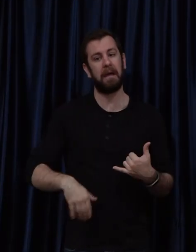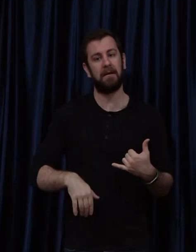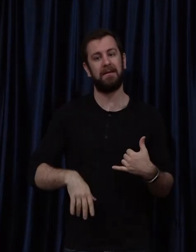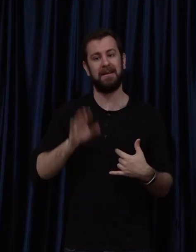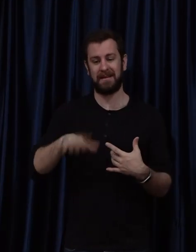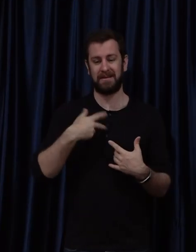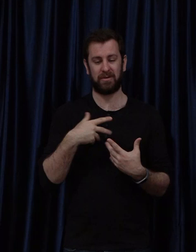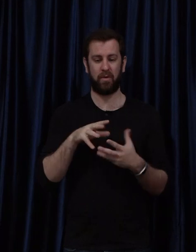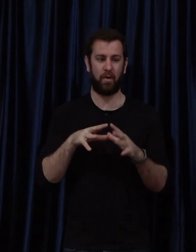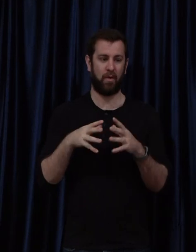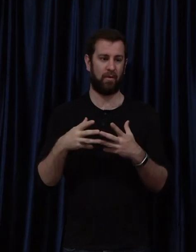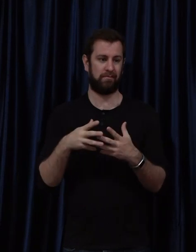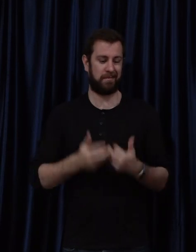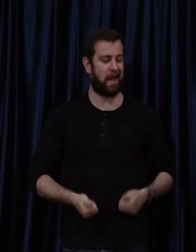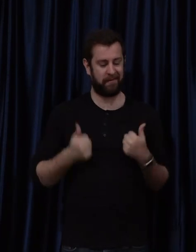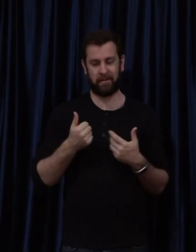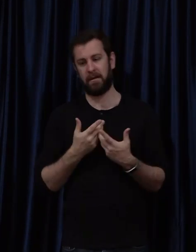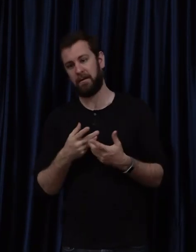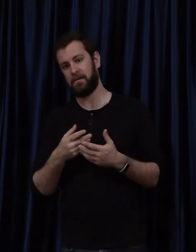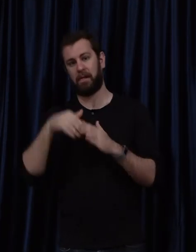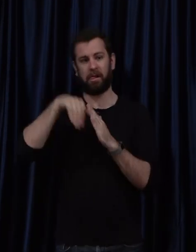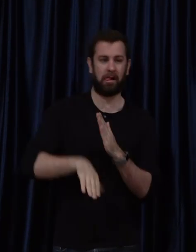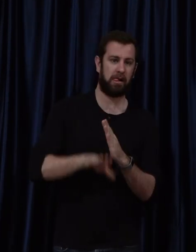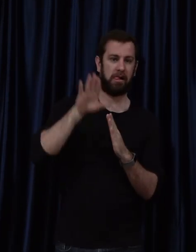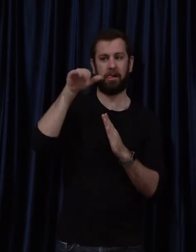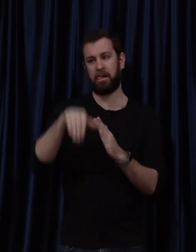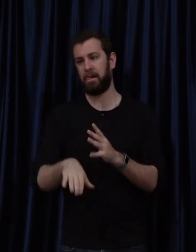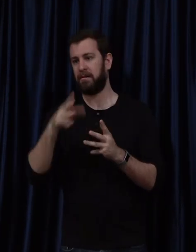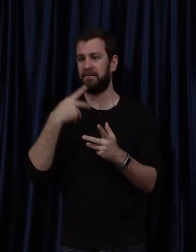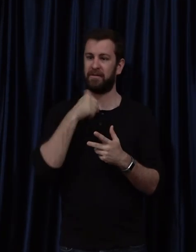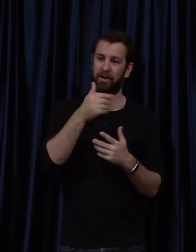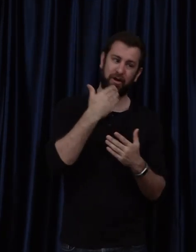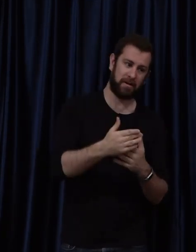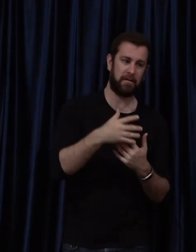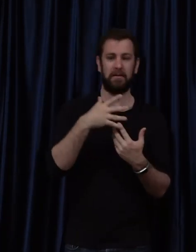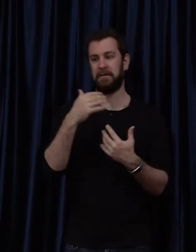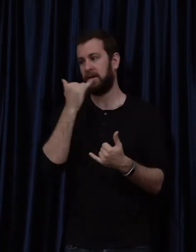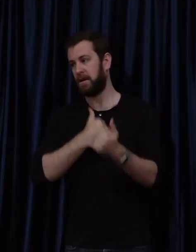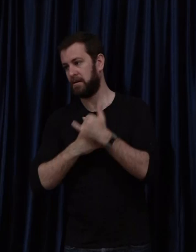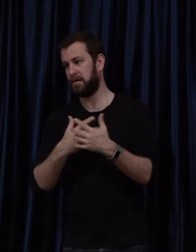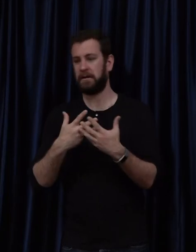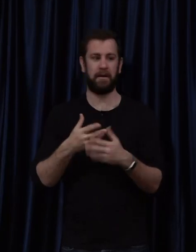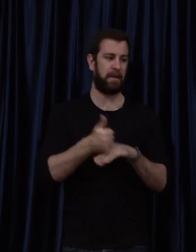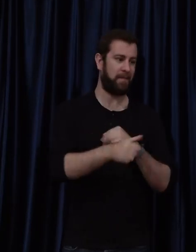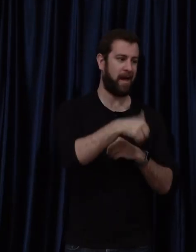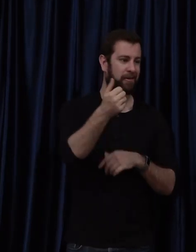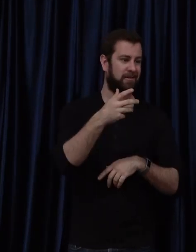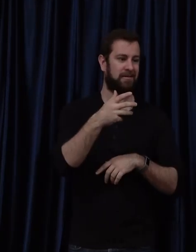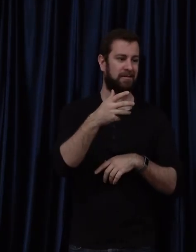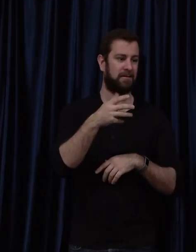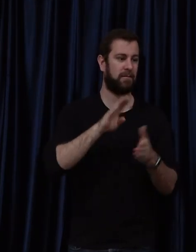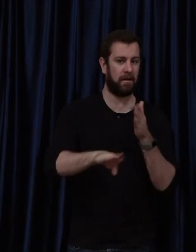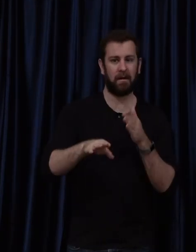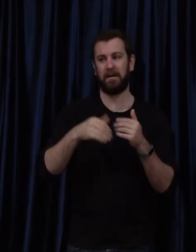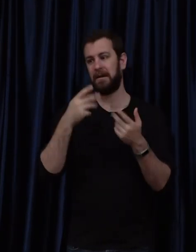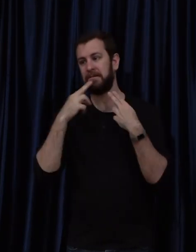back and forth, up and down, productive, counterproductive, exonerating himself, implicating others, to no